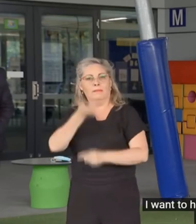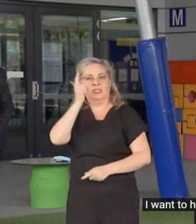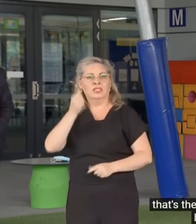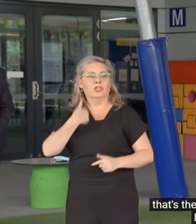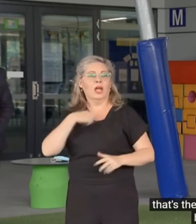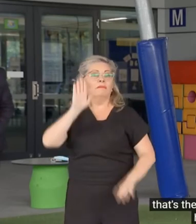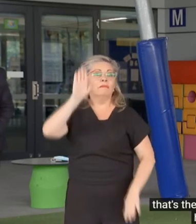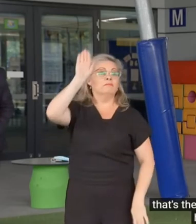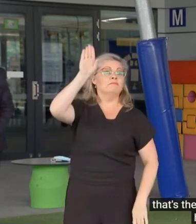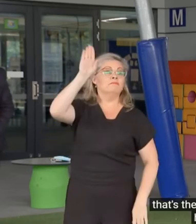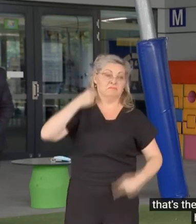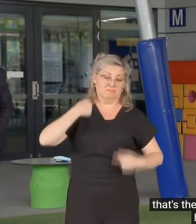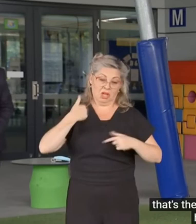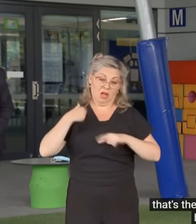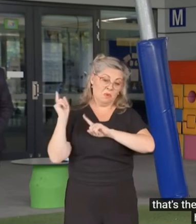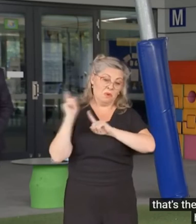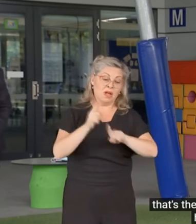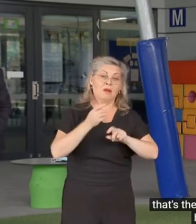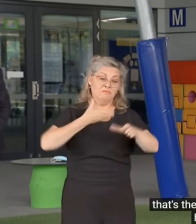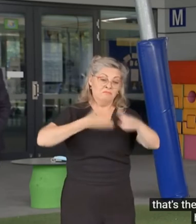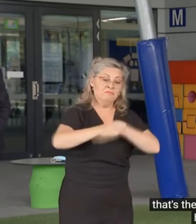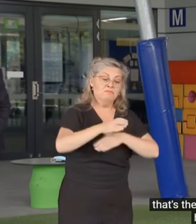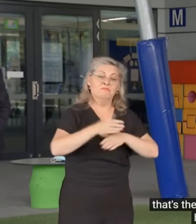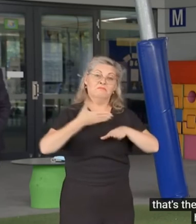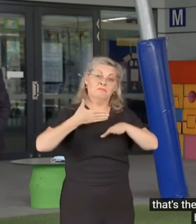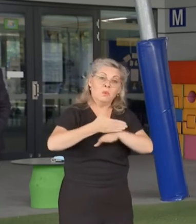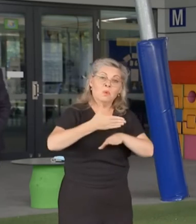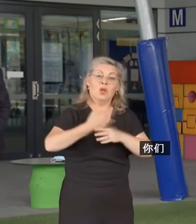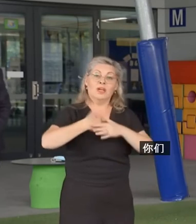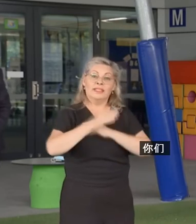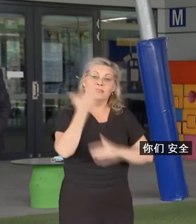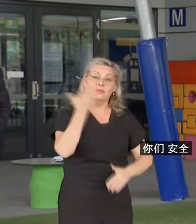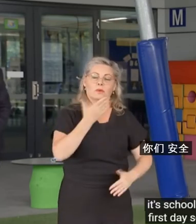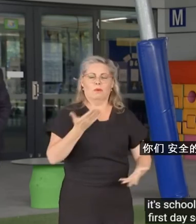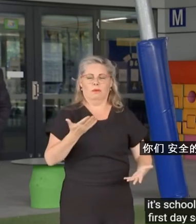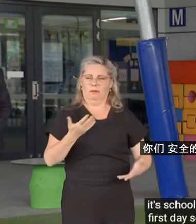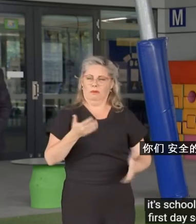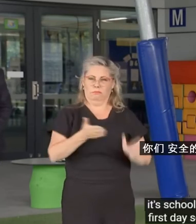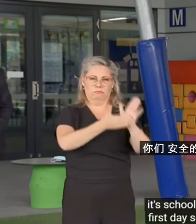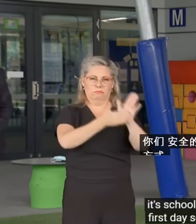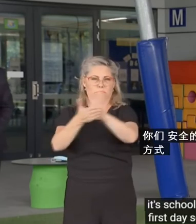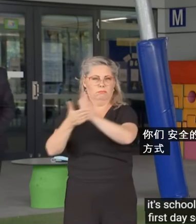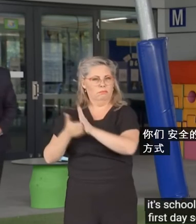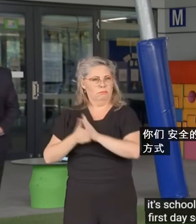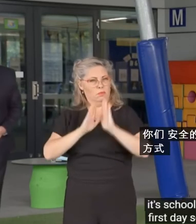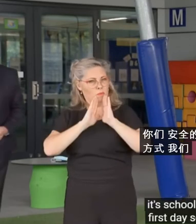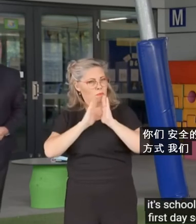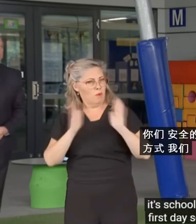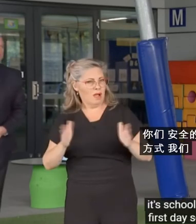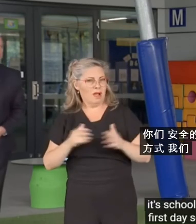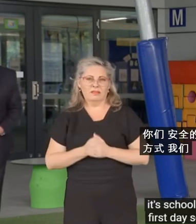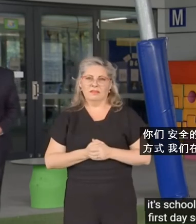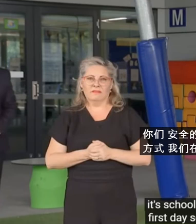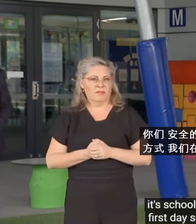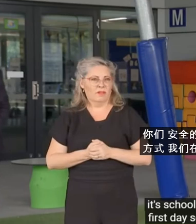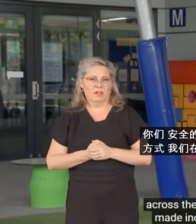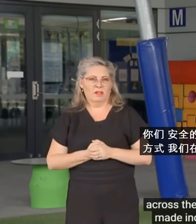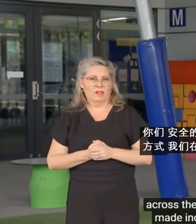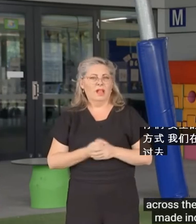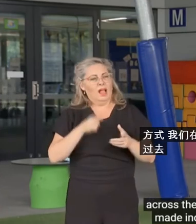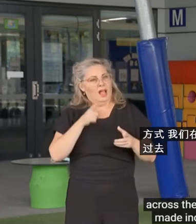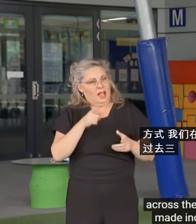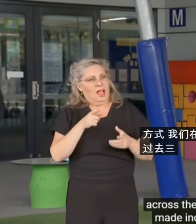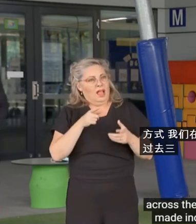right across the board, people have made incredible efforts to ensure we can do this in a safe way. The plans that we put in